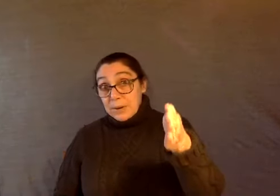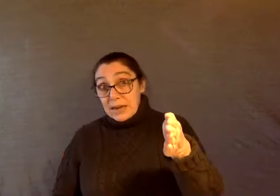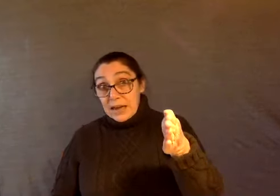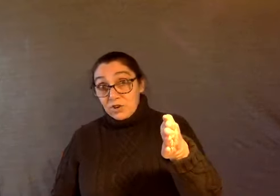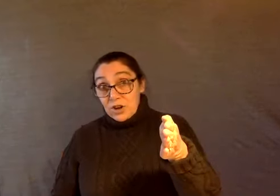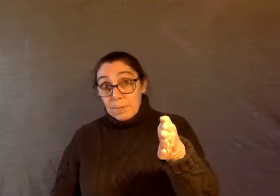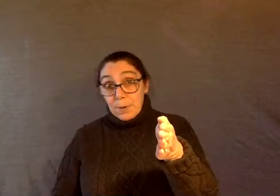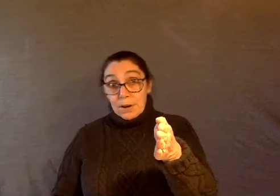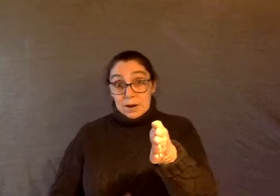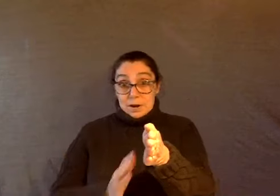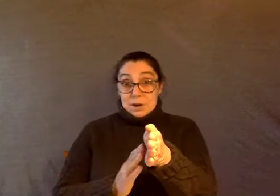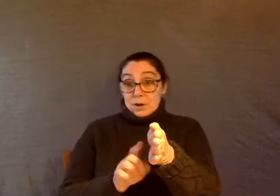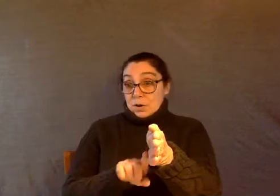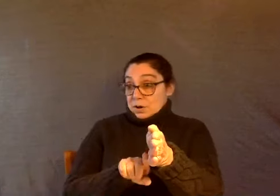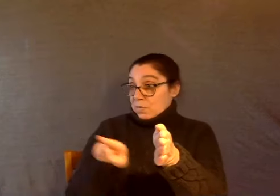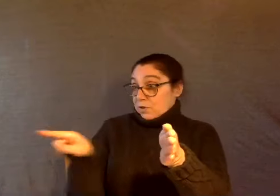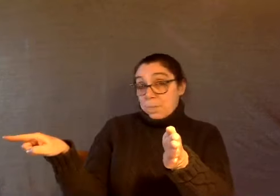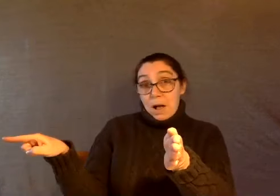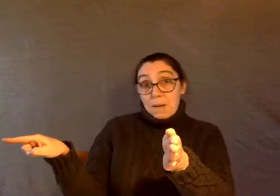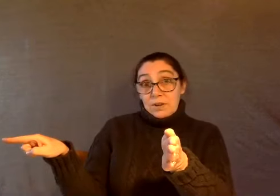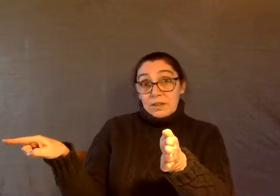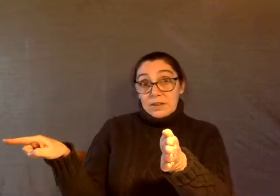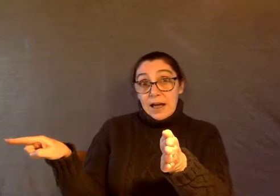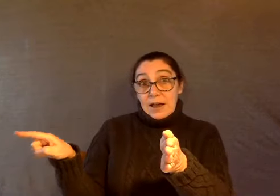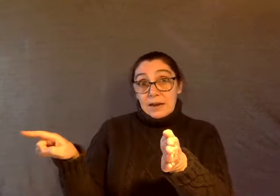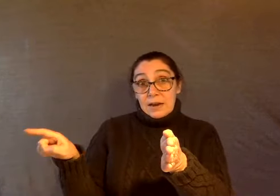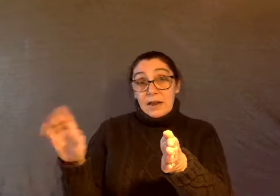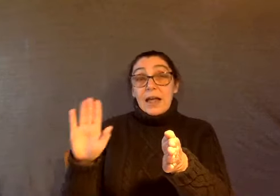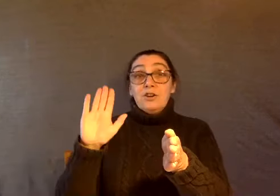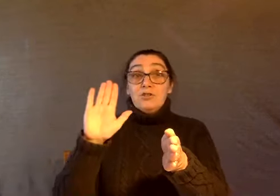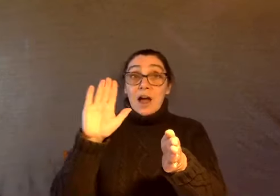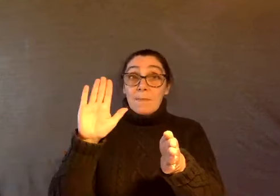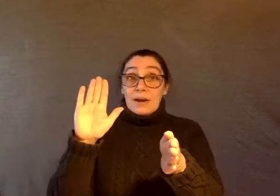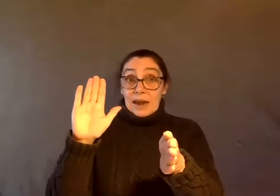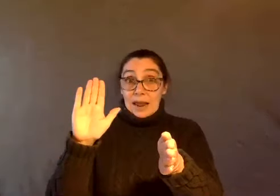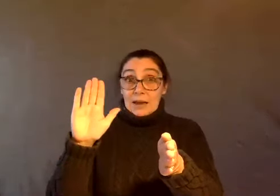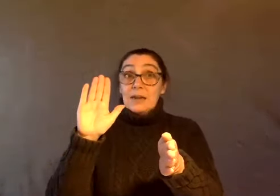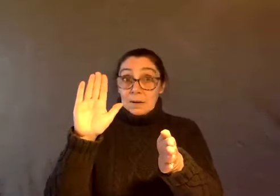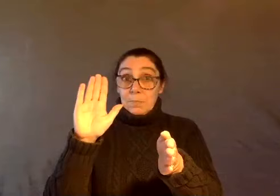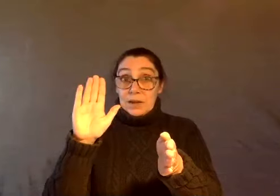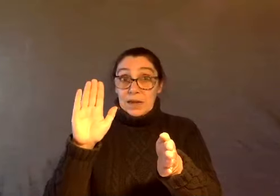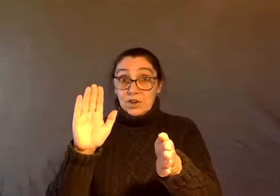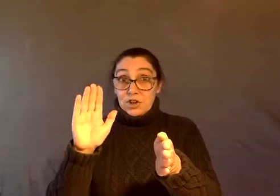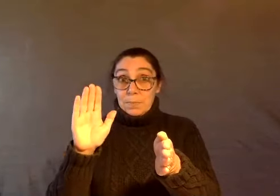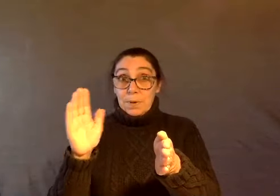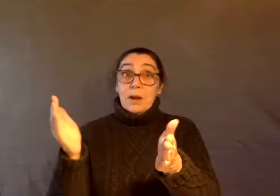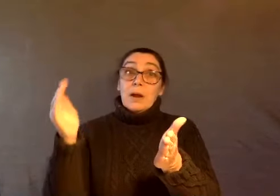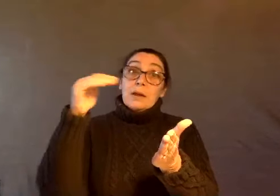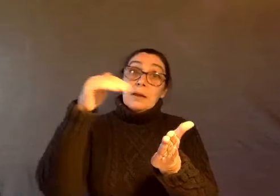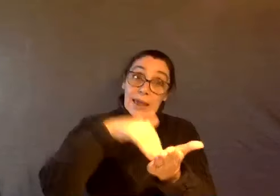B hand shape with your palm to the side, and your dominant hand in a B hand shape